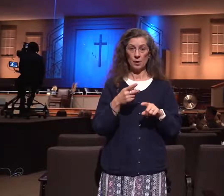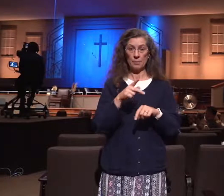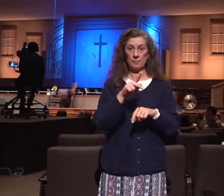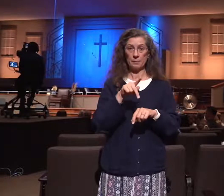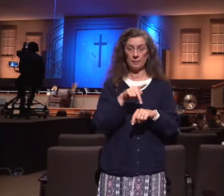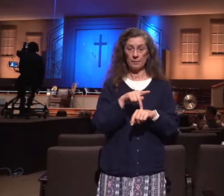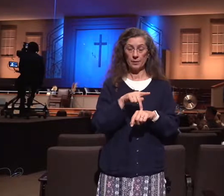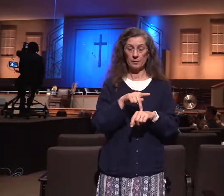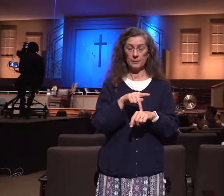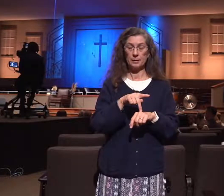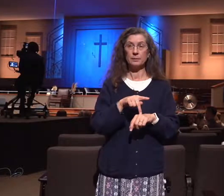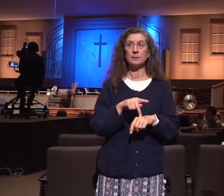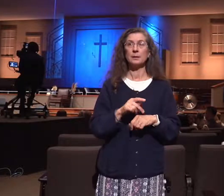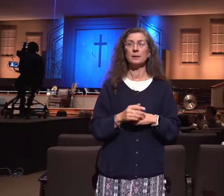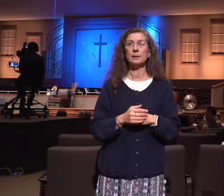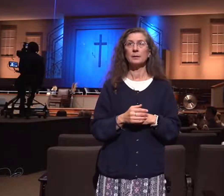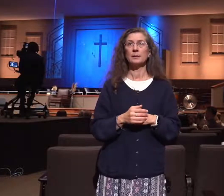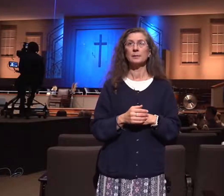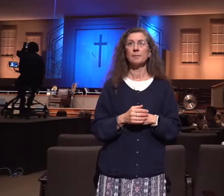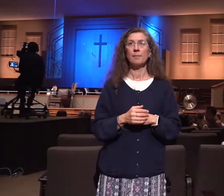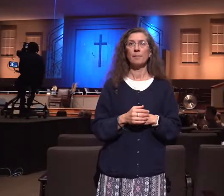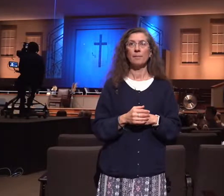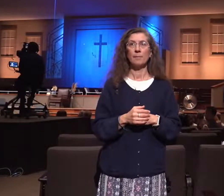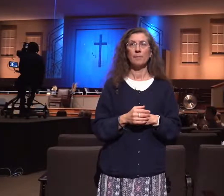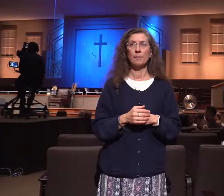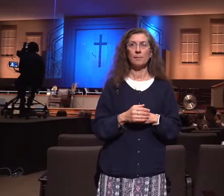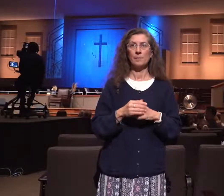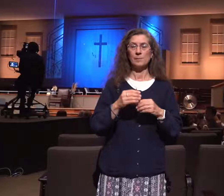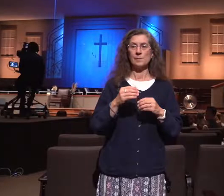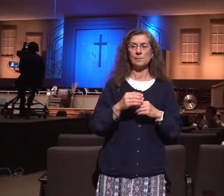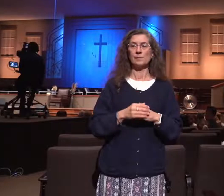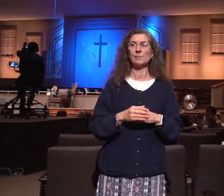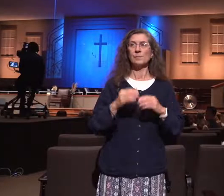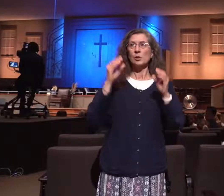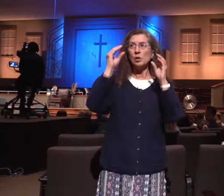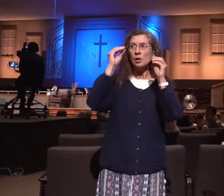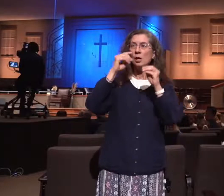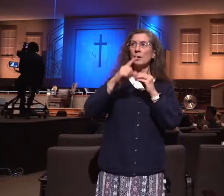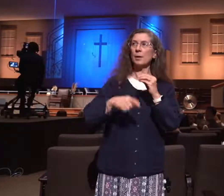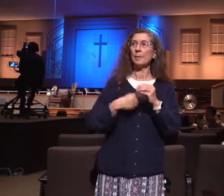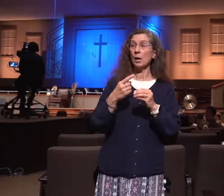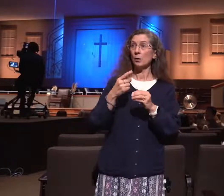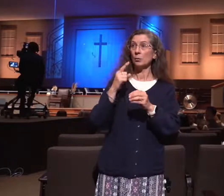Asia spiritual taught them about faith promise giving.